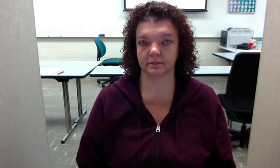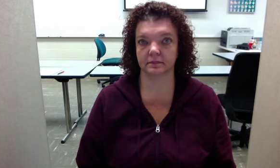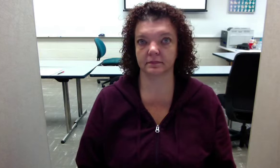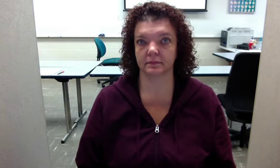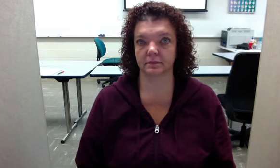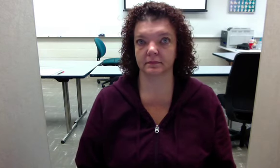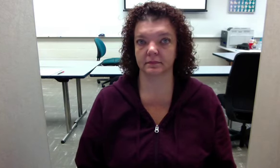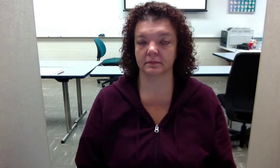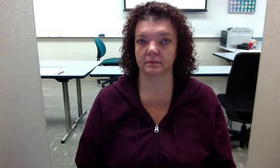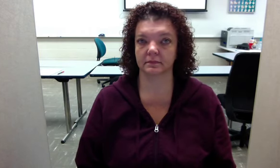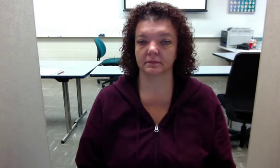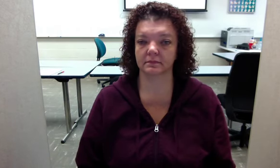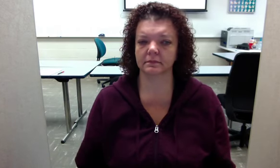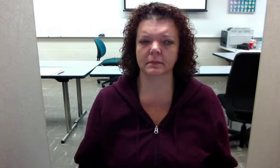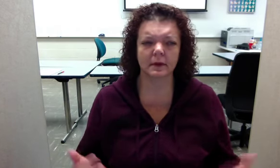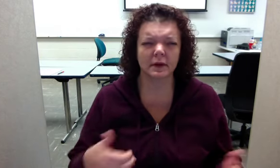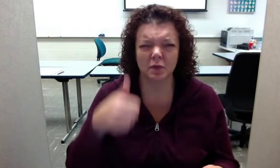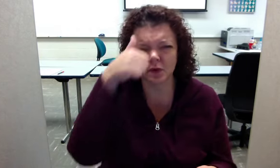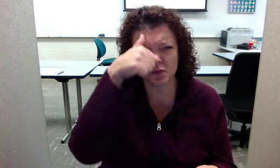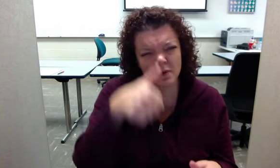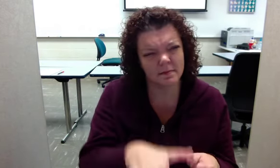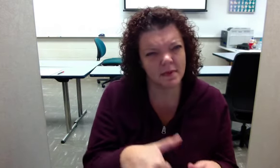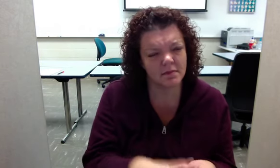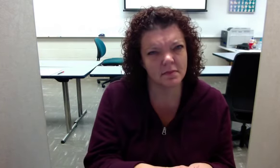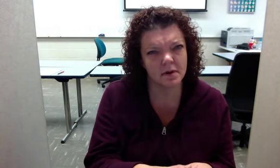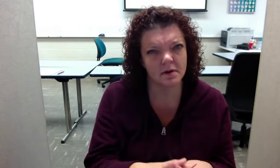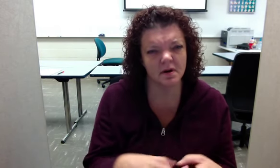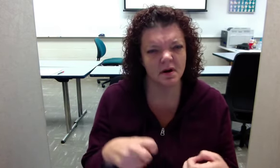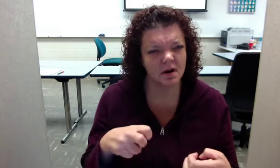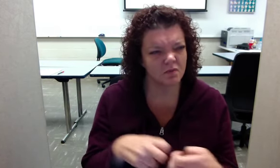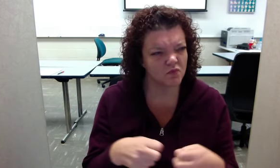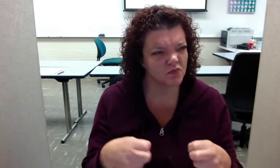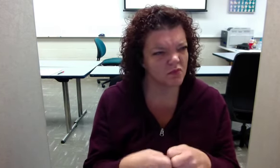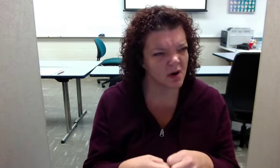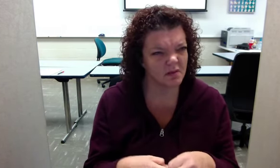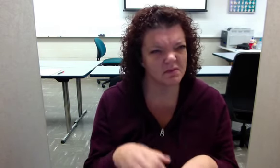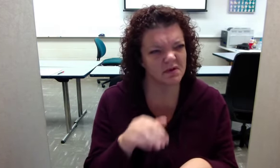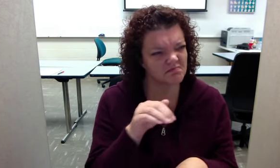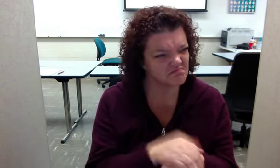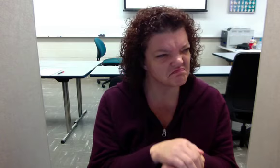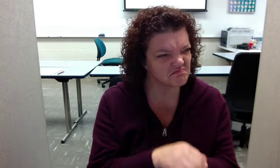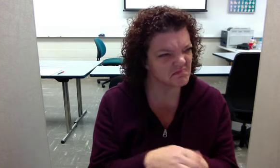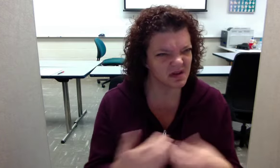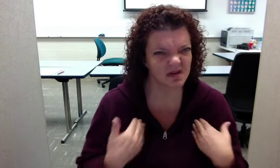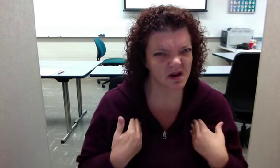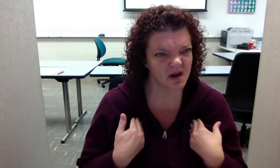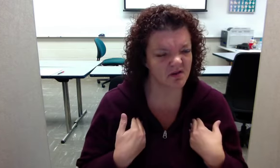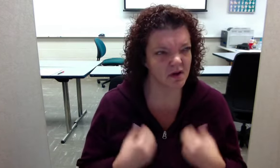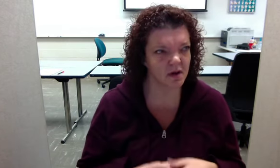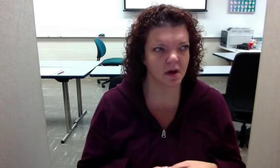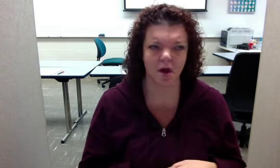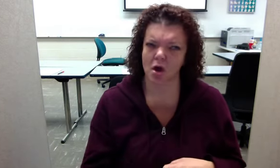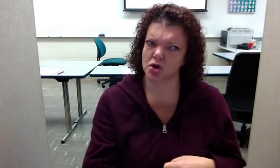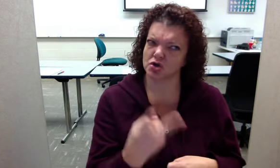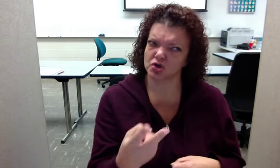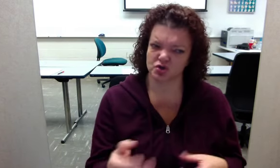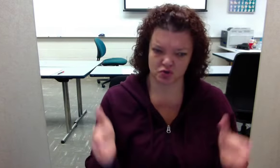Okay, does anyone remember a problem that Great Britain was having in the war? They had 2 major problems.